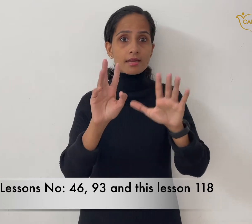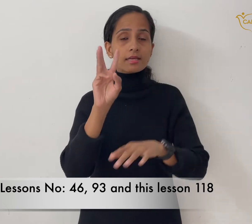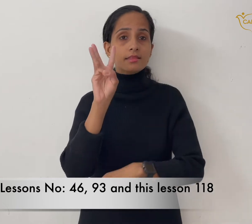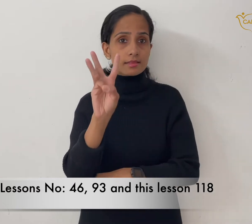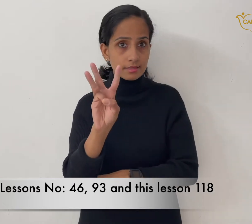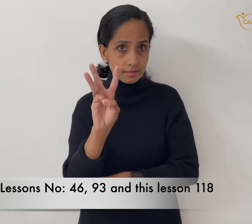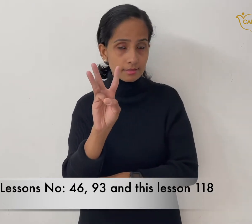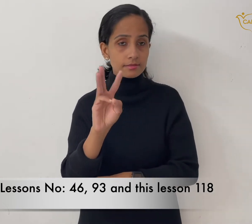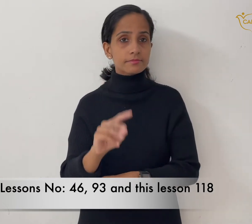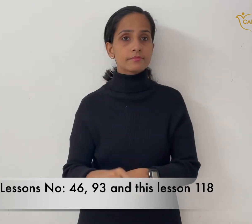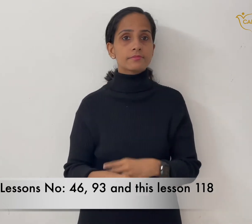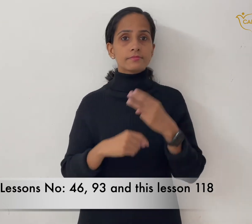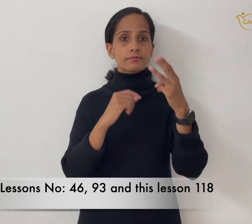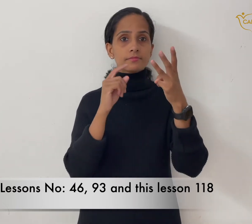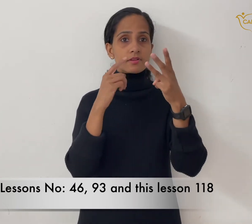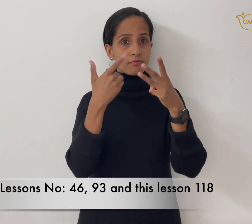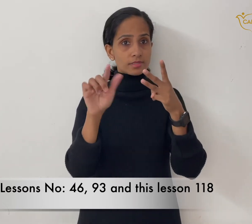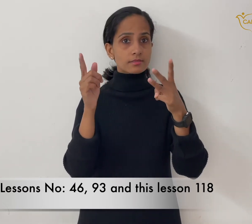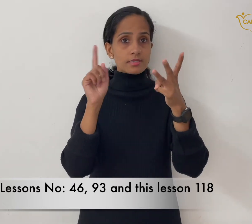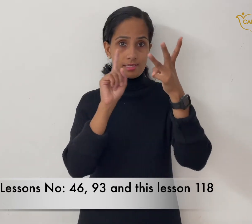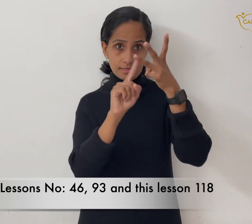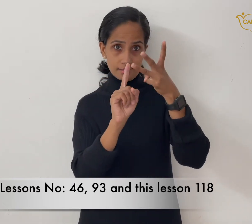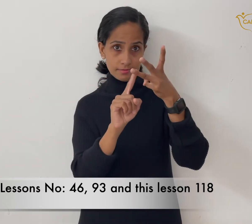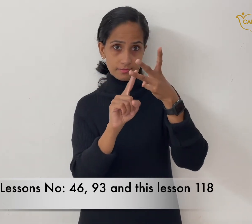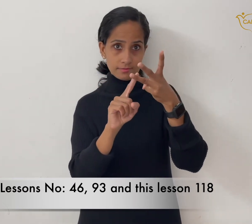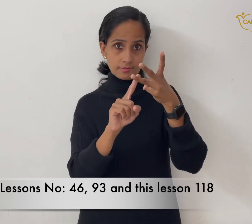93, and this lesson 118.